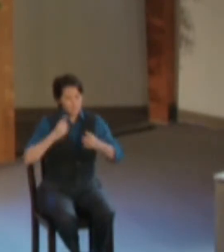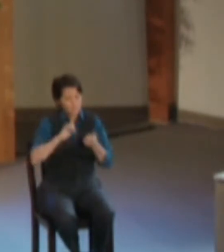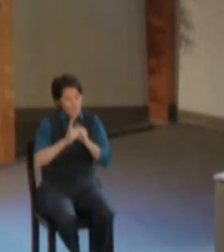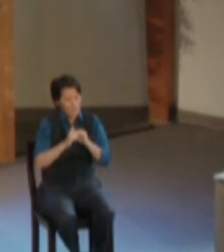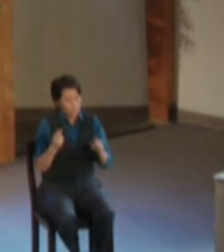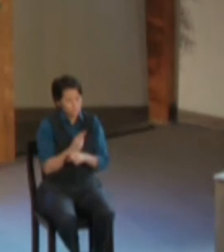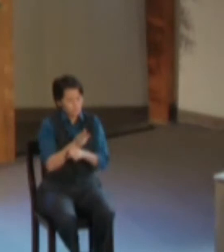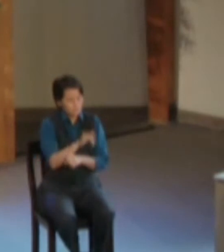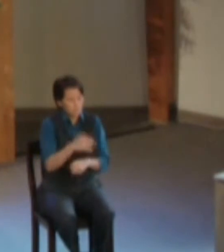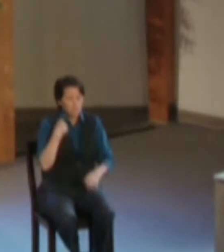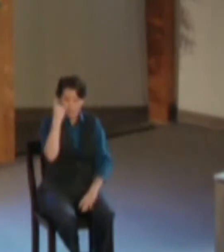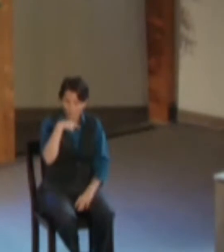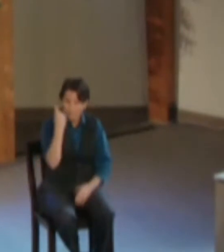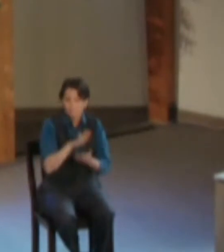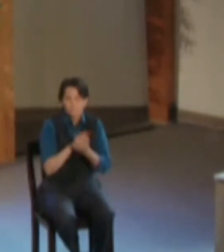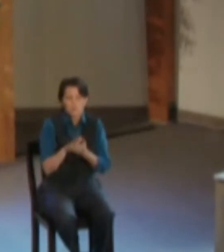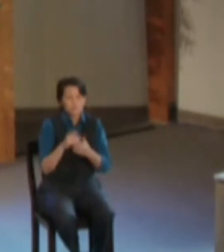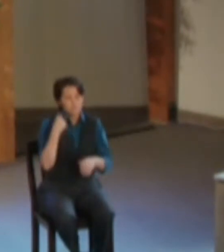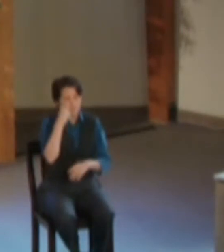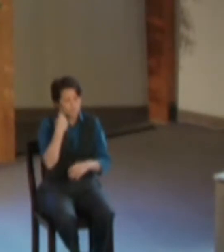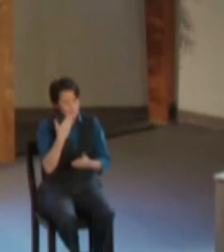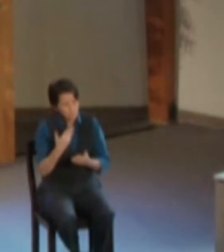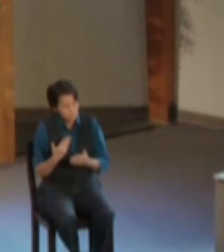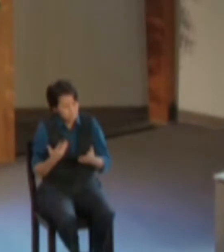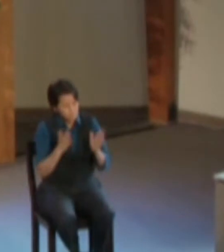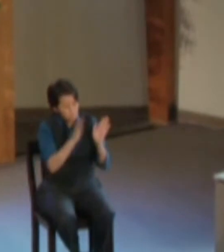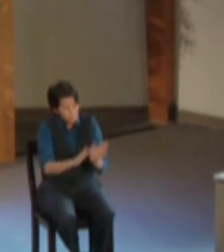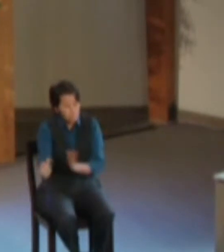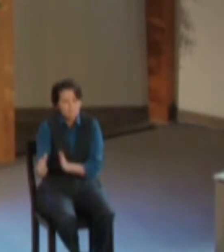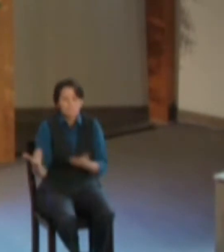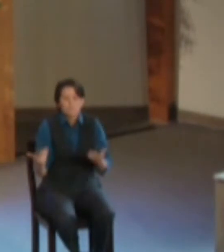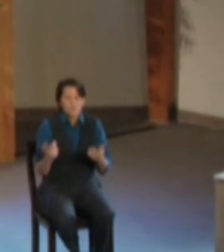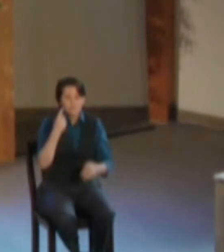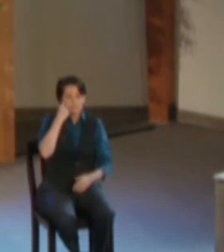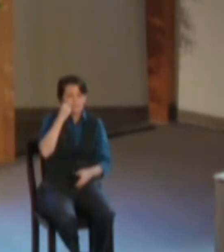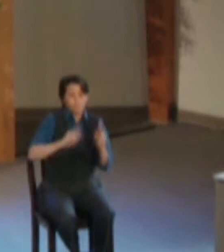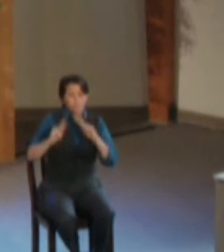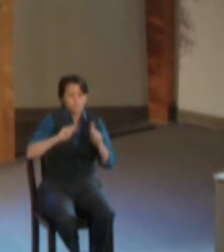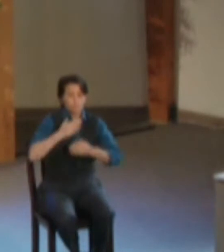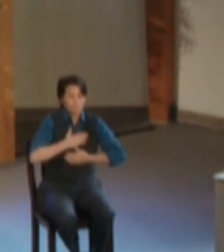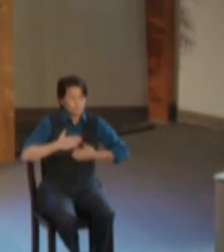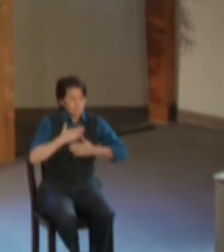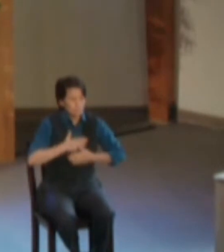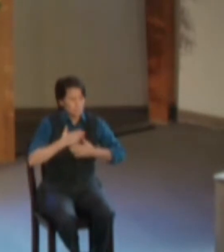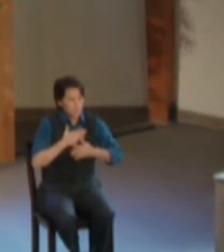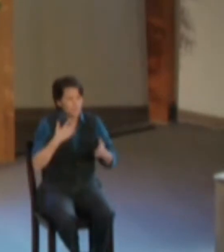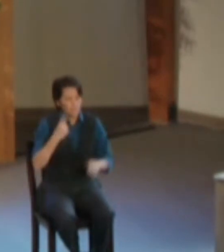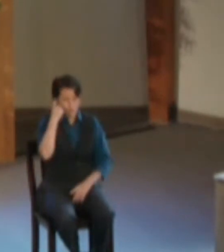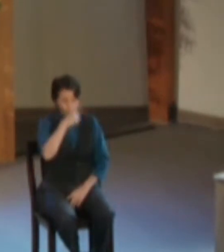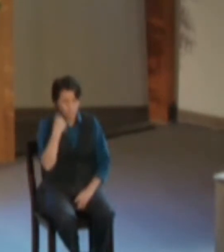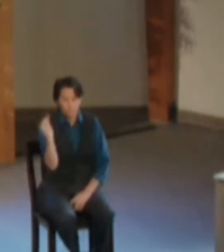They look nice and they look orderly. And so I think people in the community appreciate the look of it as well. It